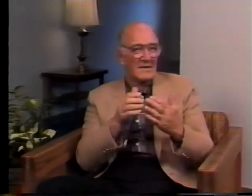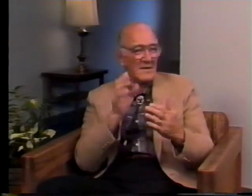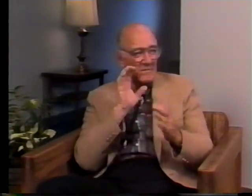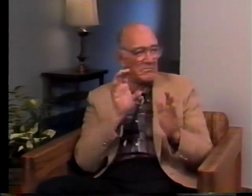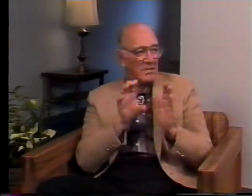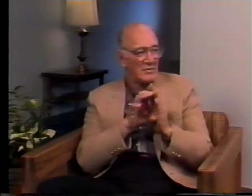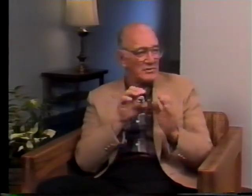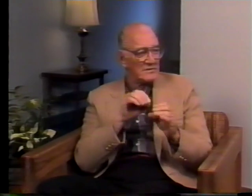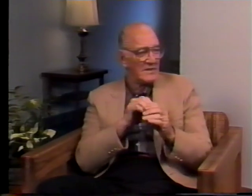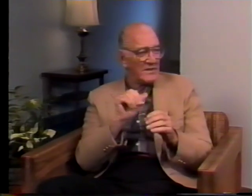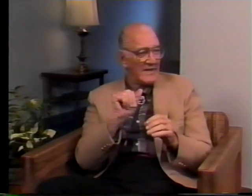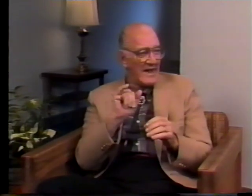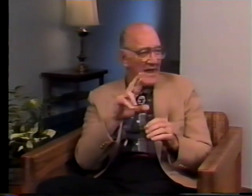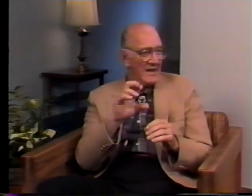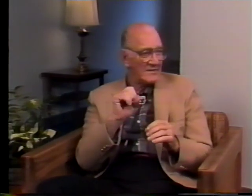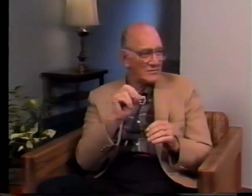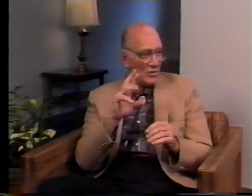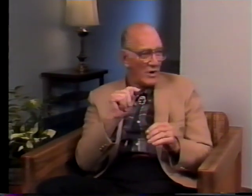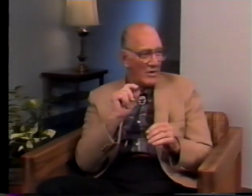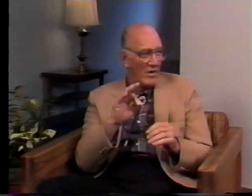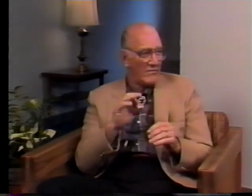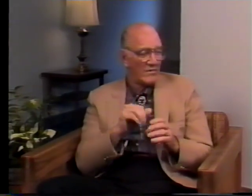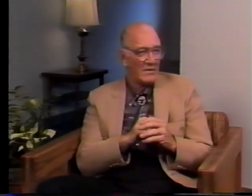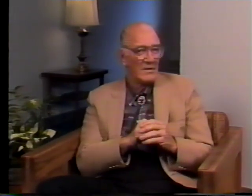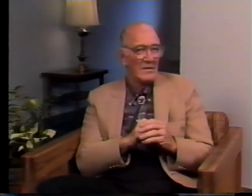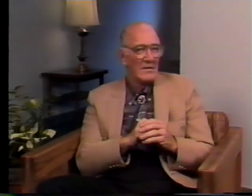painting pictures in the air, sort of,